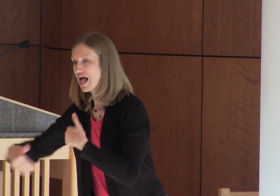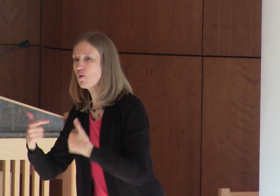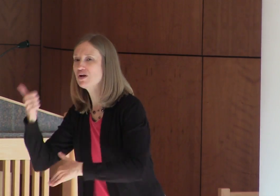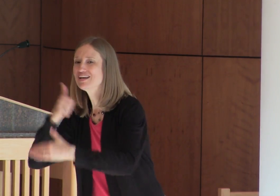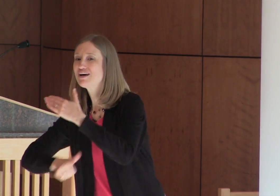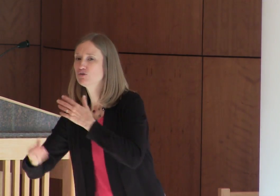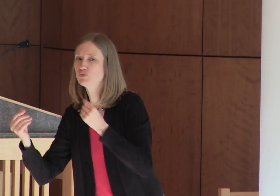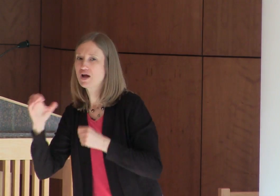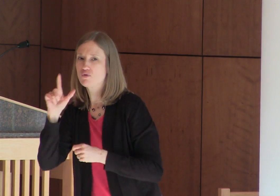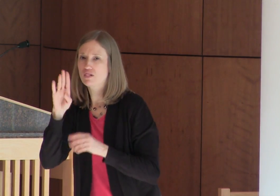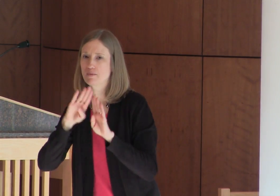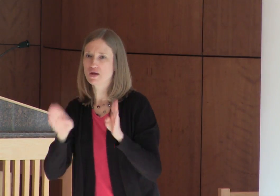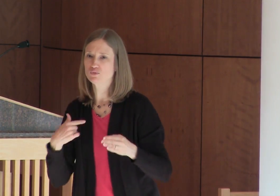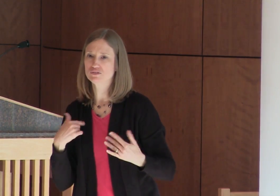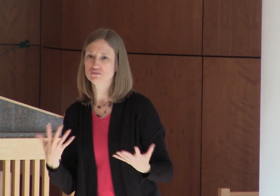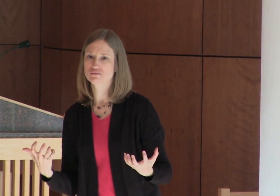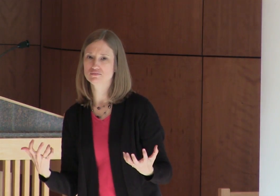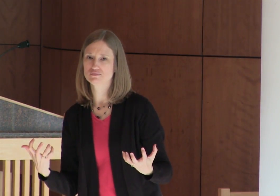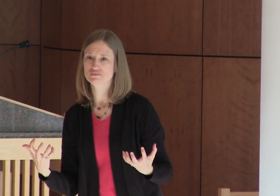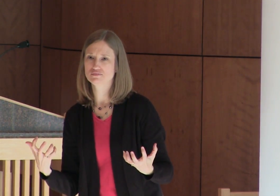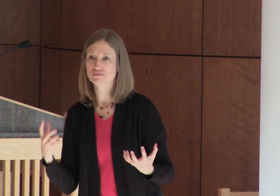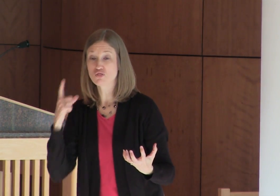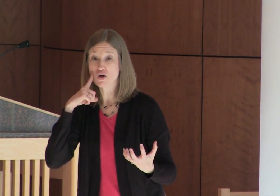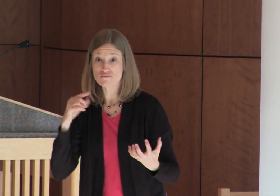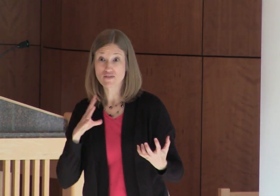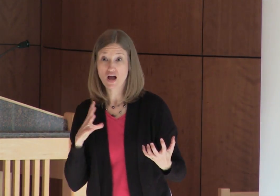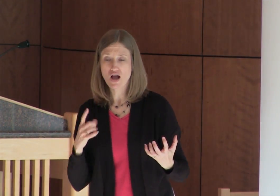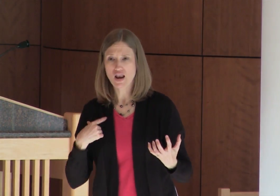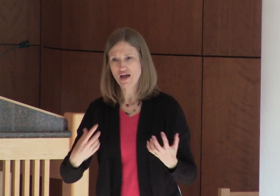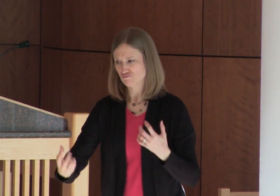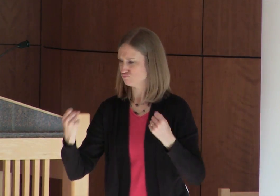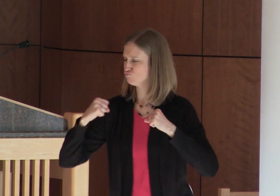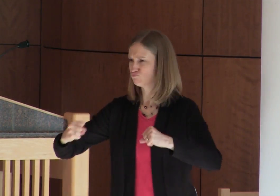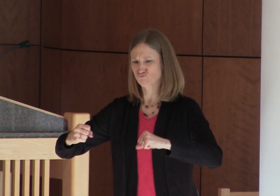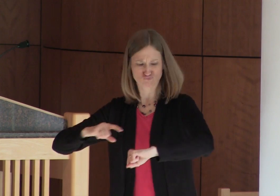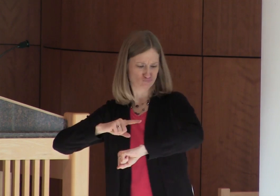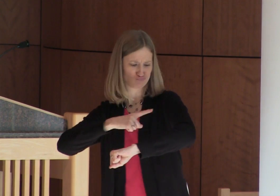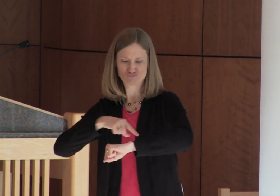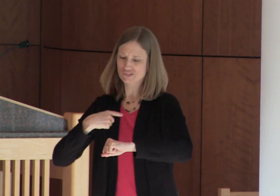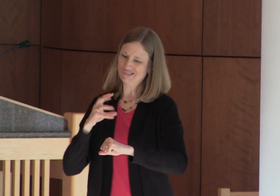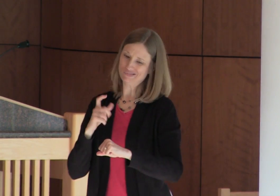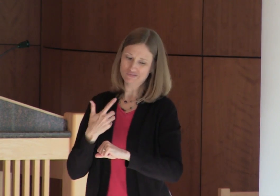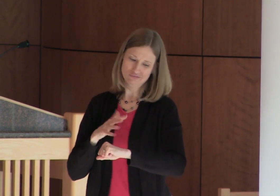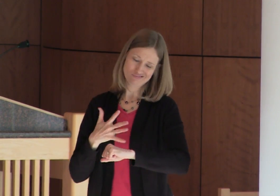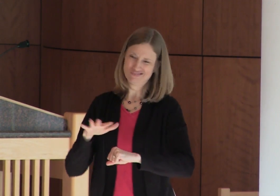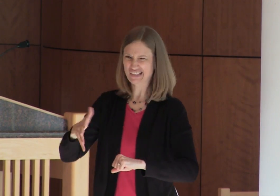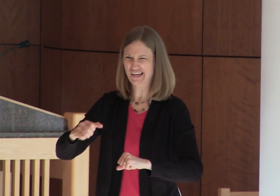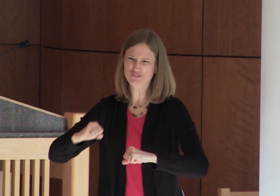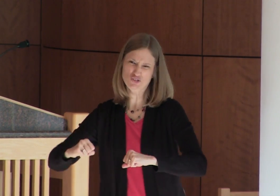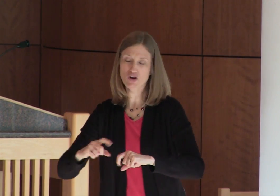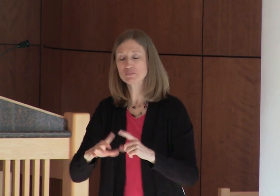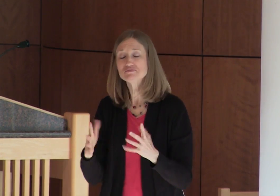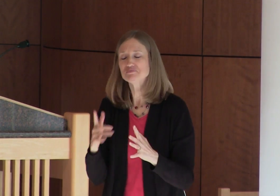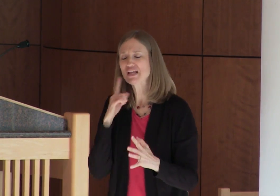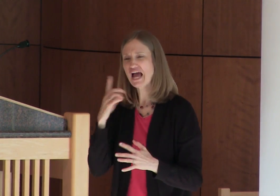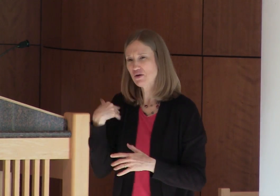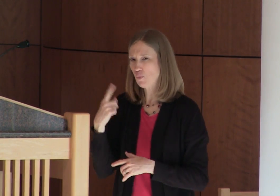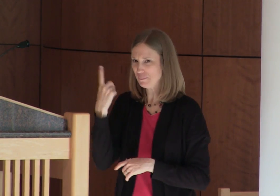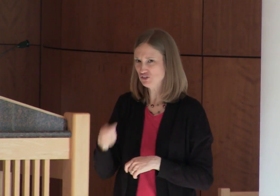cool. And I could do it. I had two strong arms. Well, not that strong, and a shovel, and I got to work.